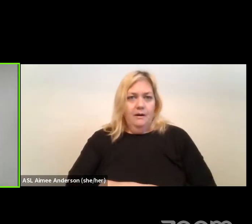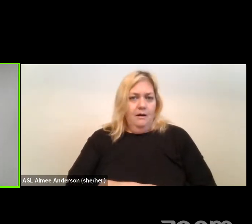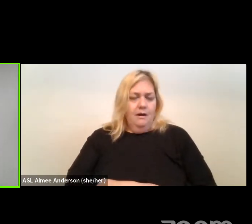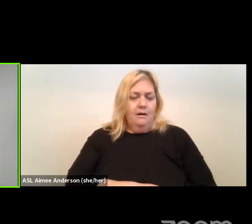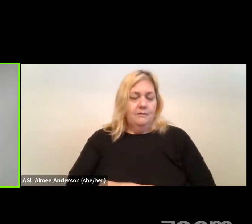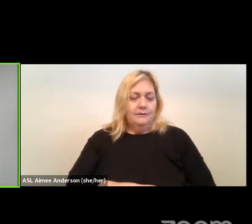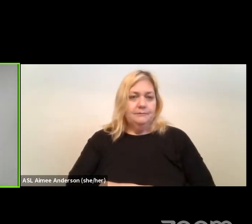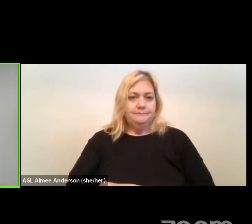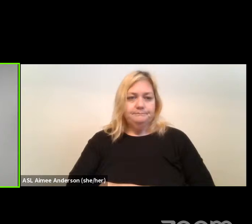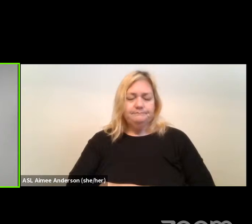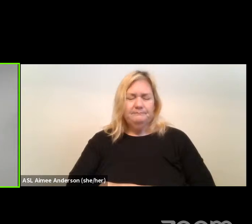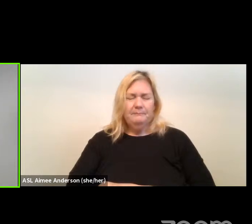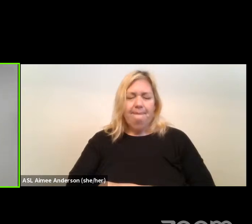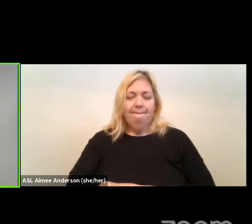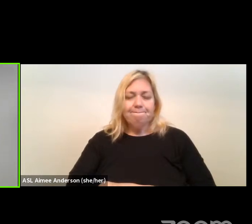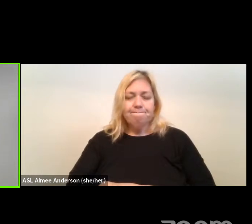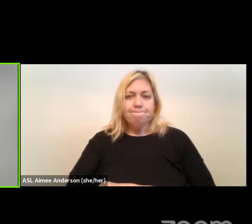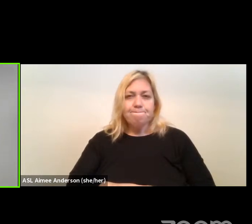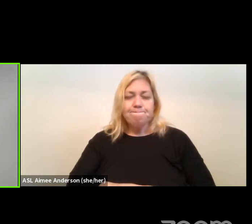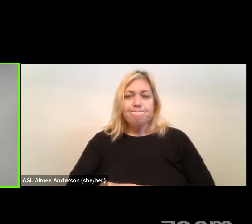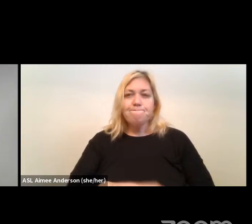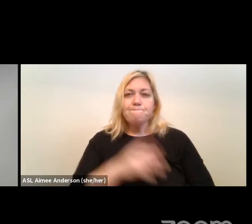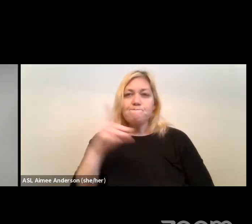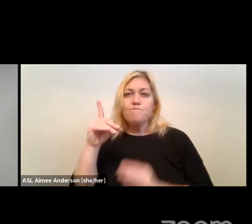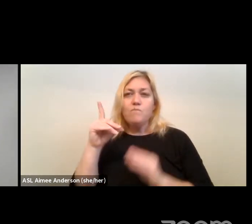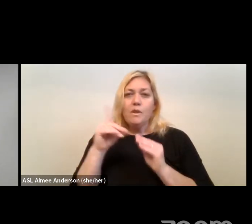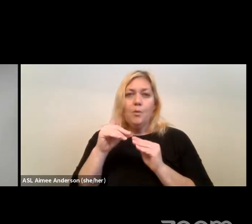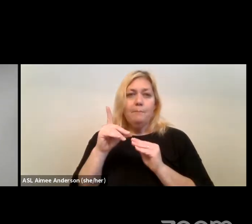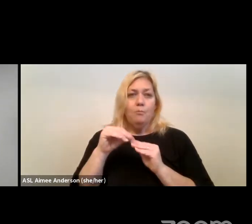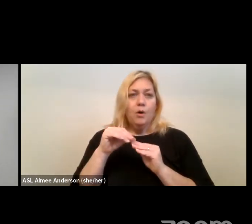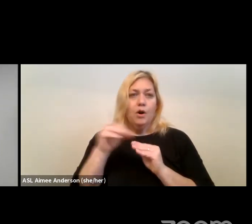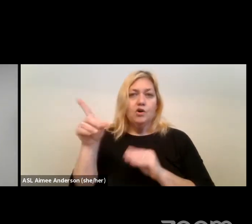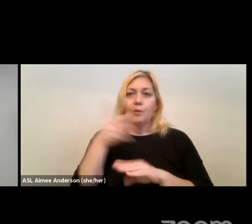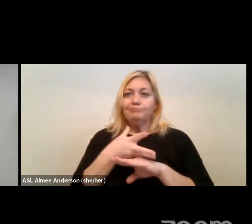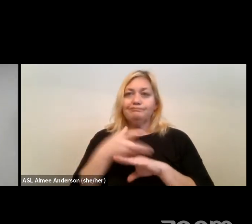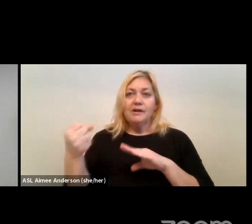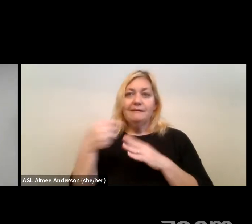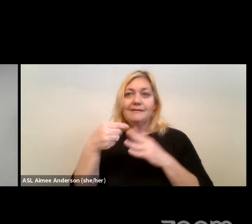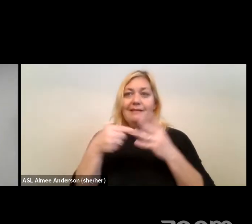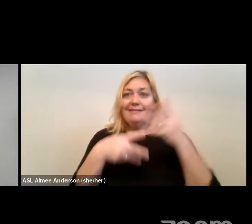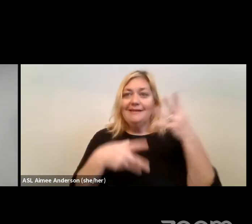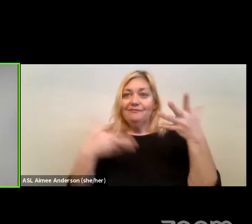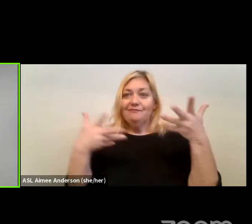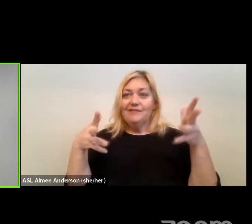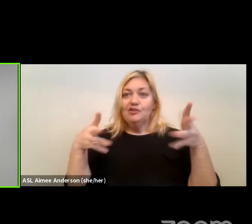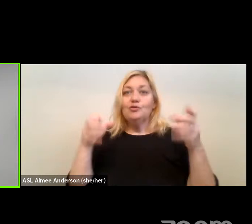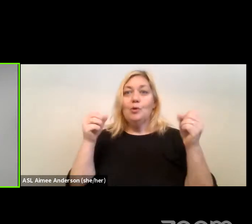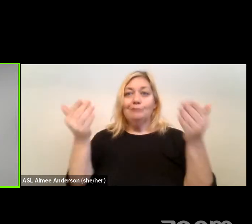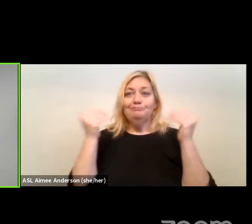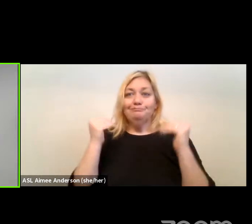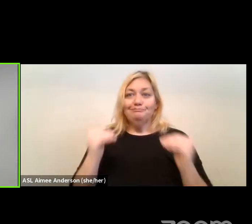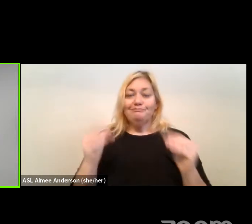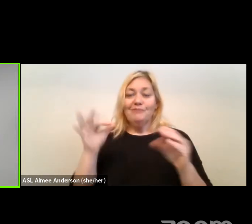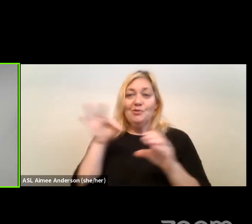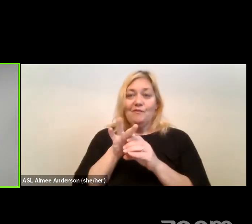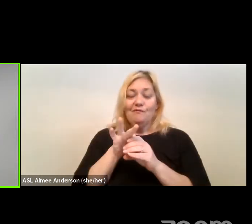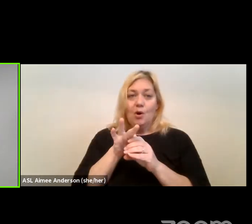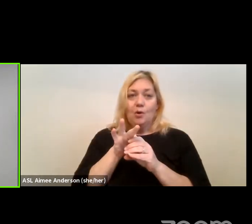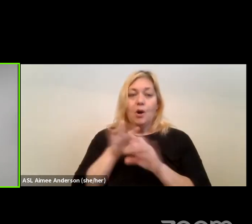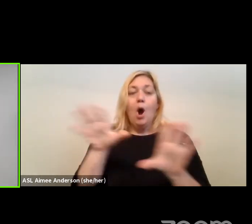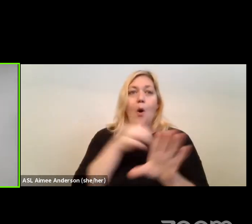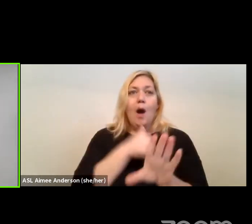Okay, I think we had one more. No, we've exhausted the list. We've exhausted the list. All right, let's move to a vote. Oh,